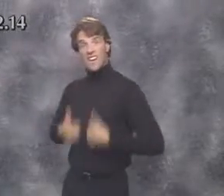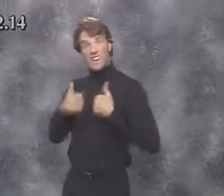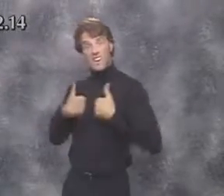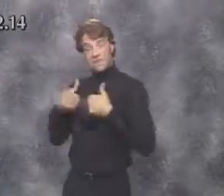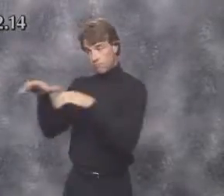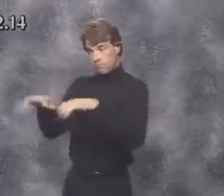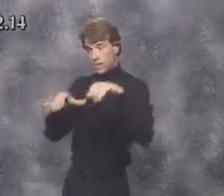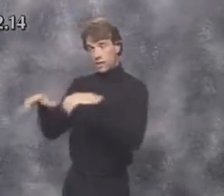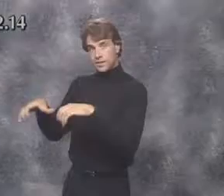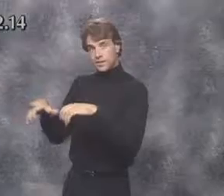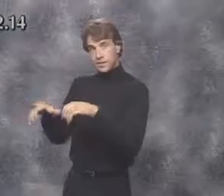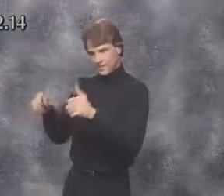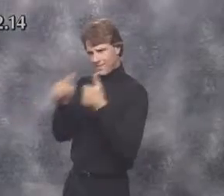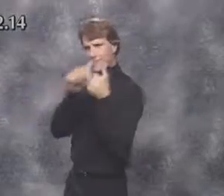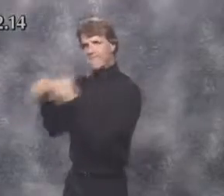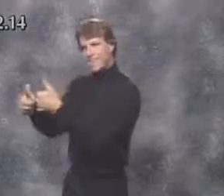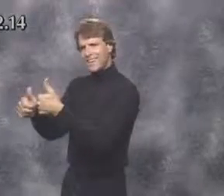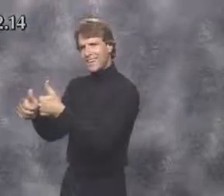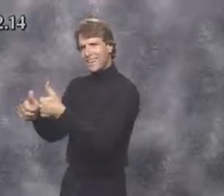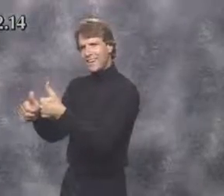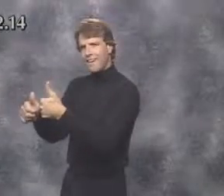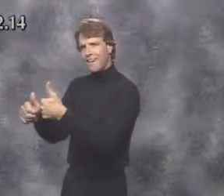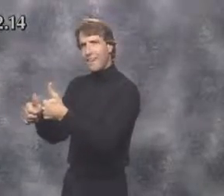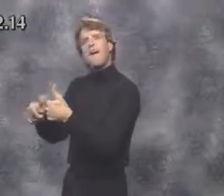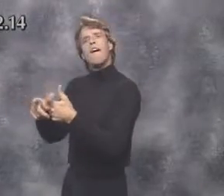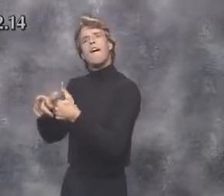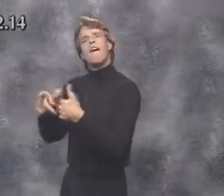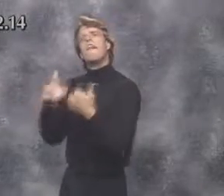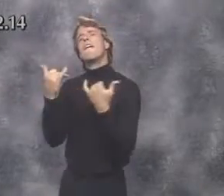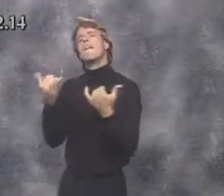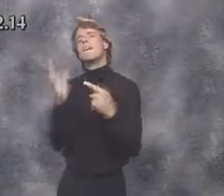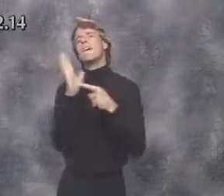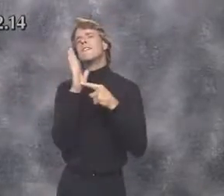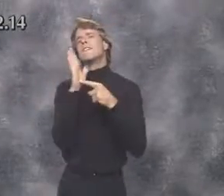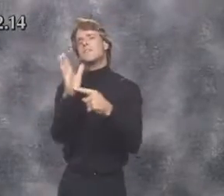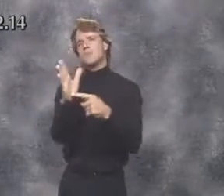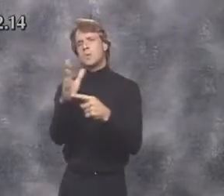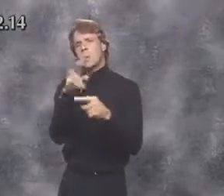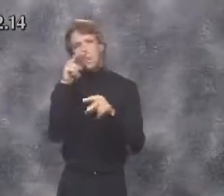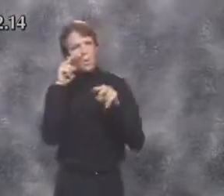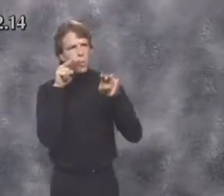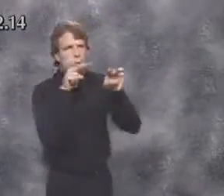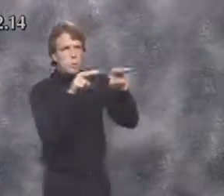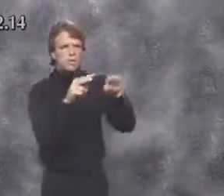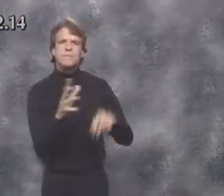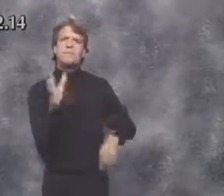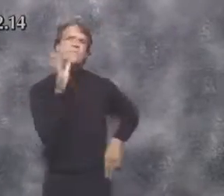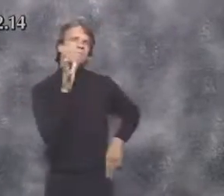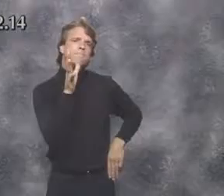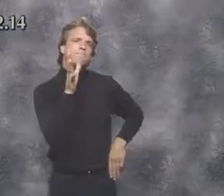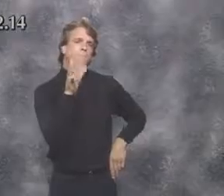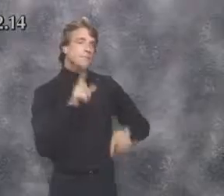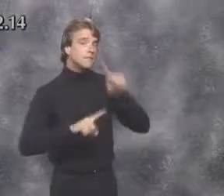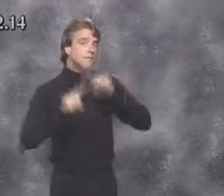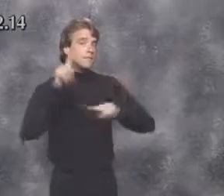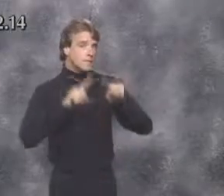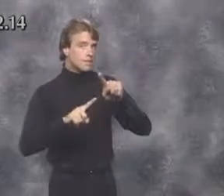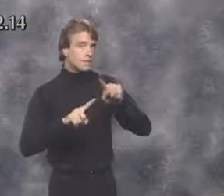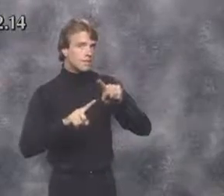space. Real-life activities follow the established place where you're doing it. Now watch this as the